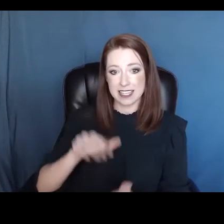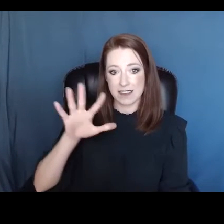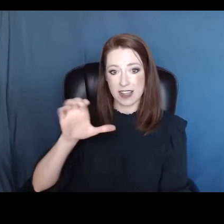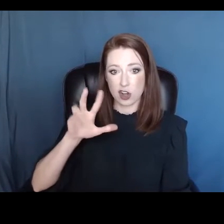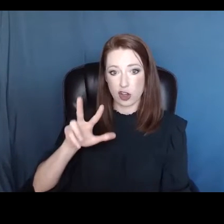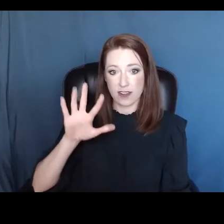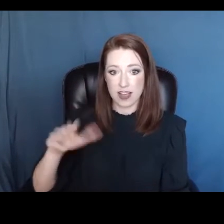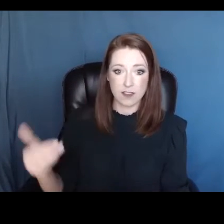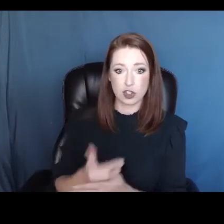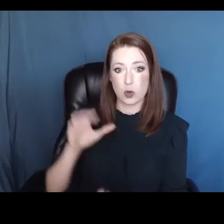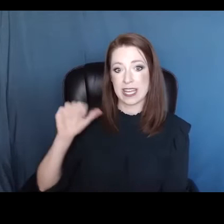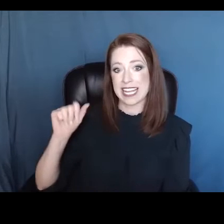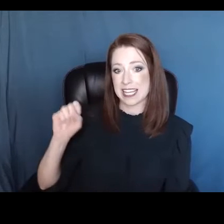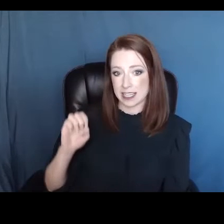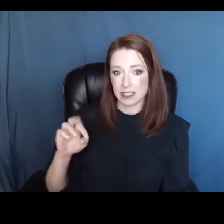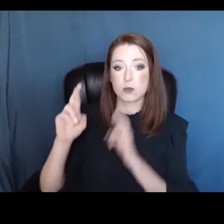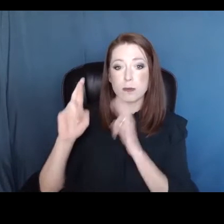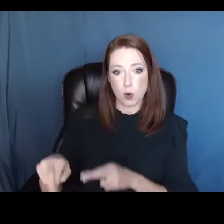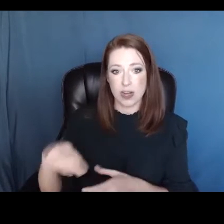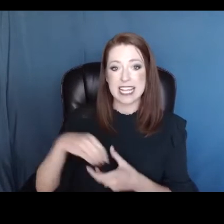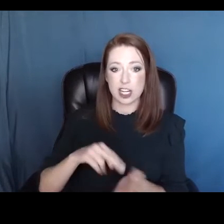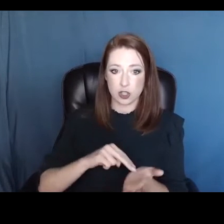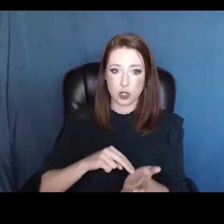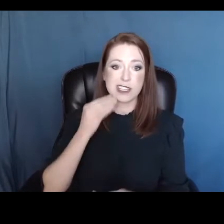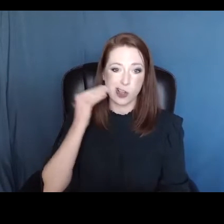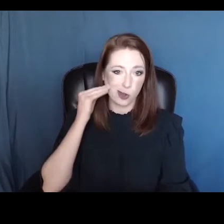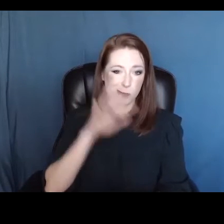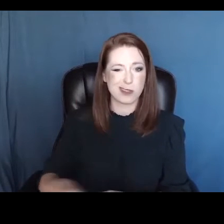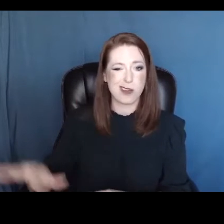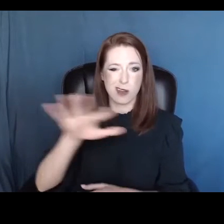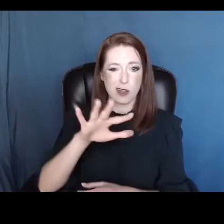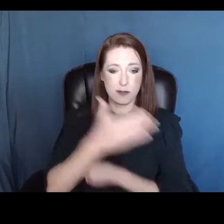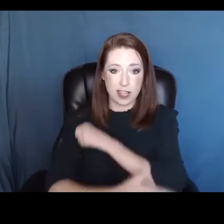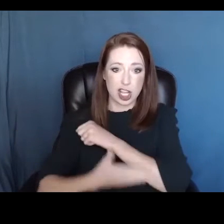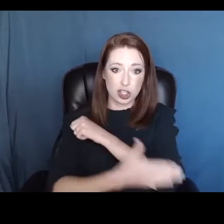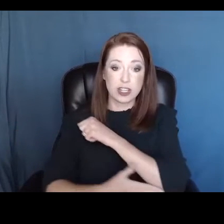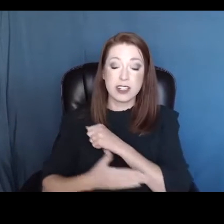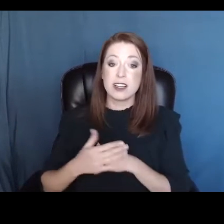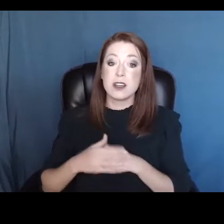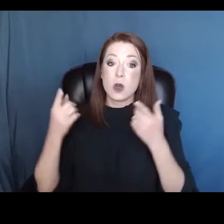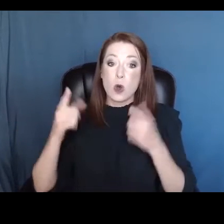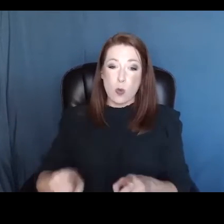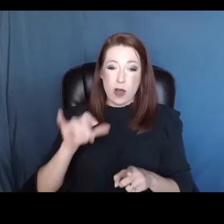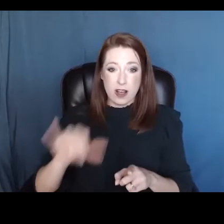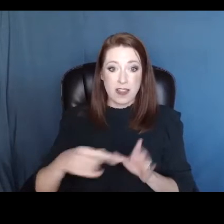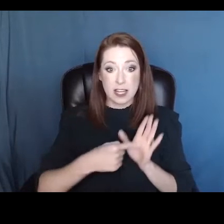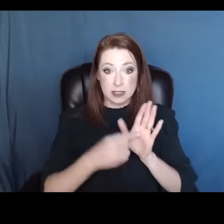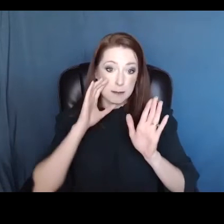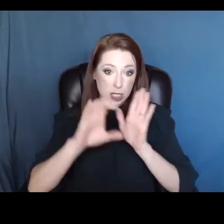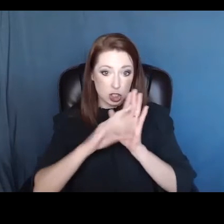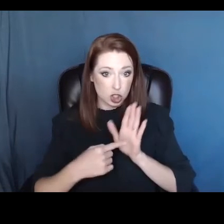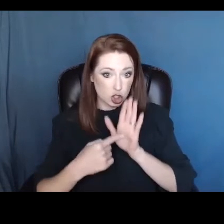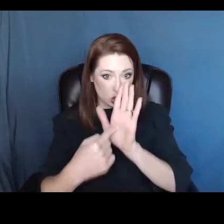36,535 new cases were reported in nursing facilities across the country. And kind of while this GIF keeps playing, we'll spend the most time on this